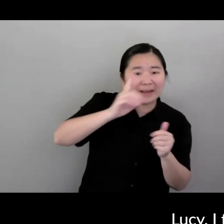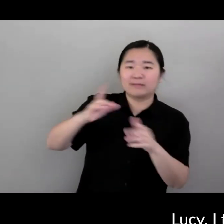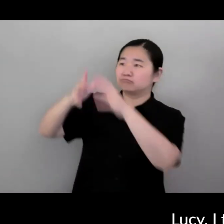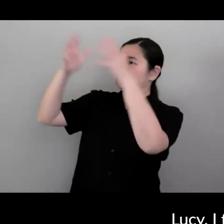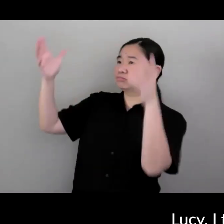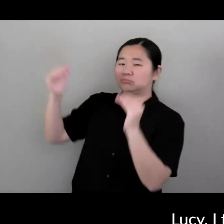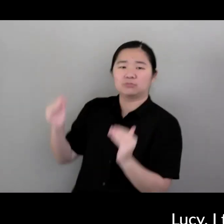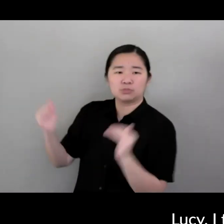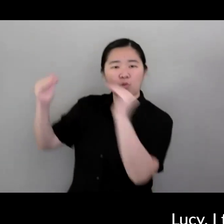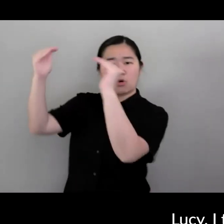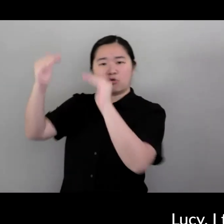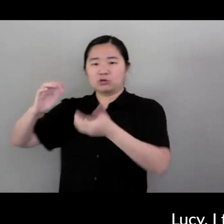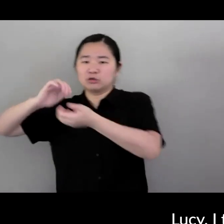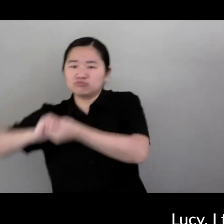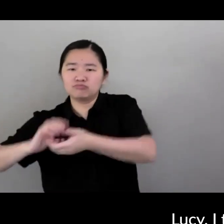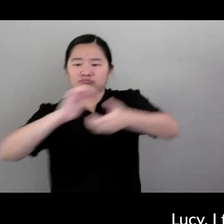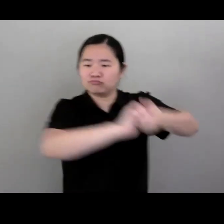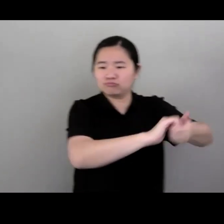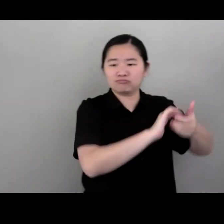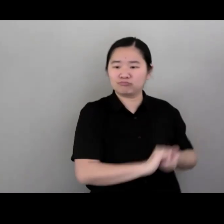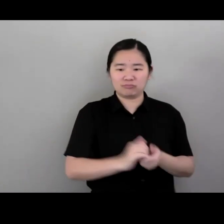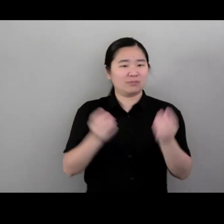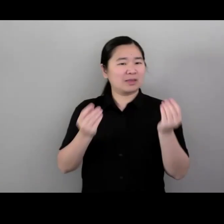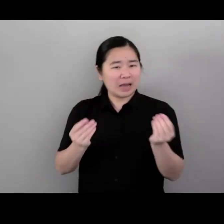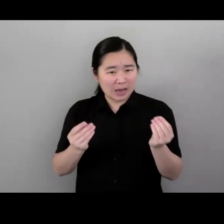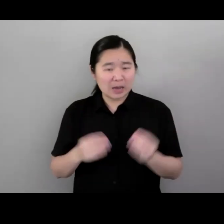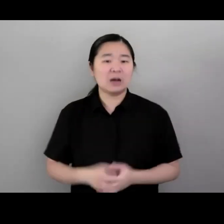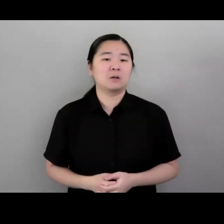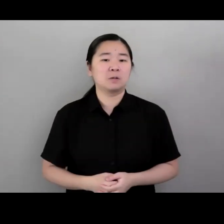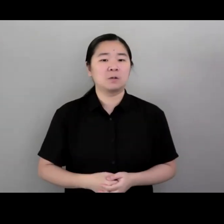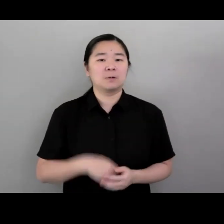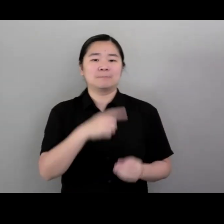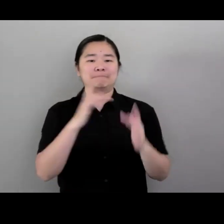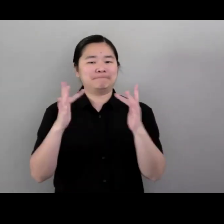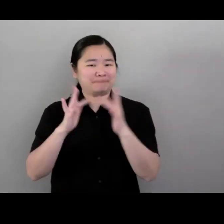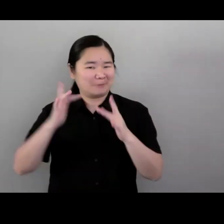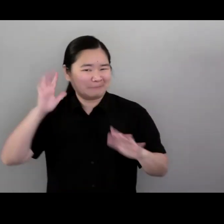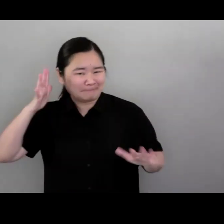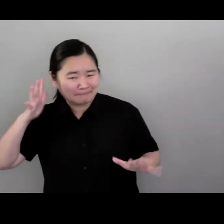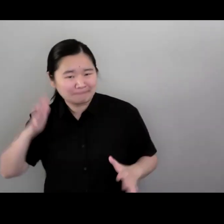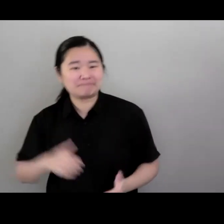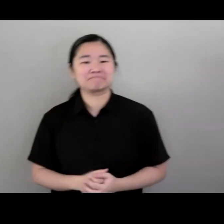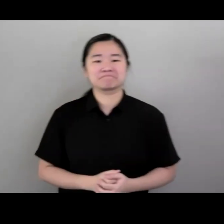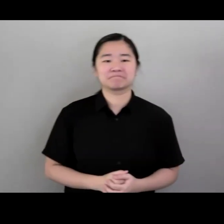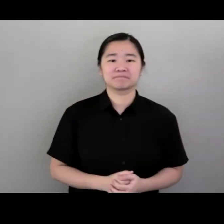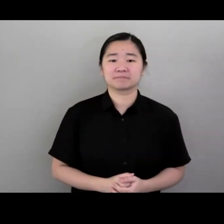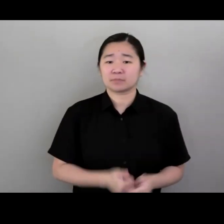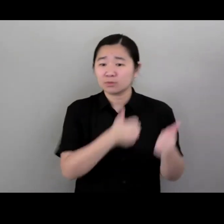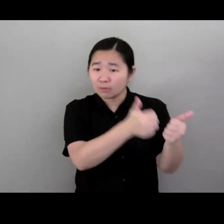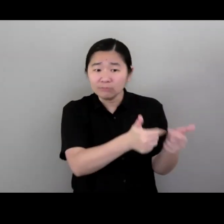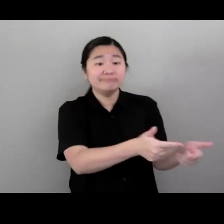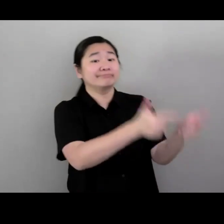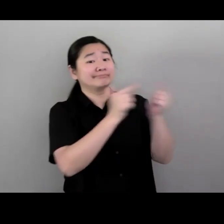Lucy, I think there's a bit of a issue with the connection. Do you want to try putting the video off and seeing if that helps, the audio? All